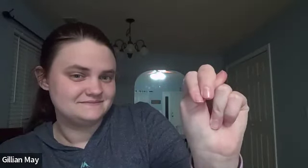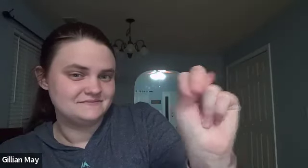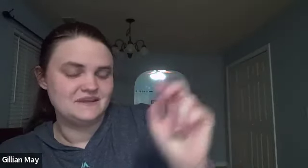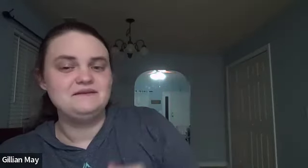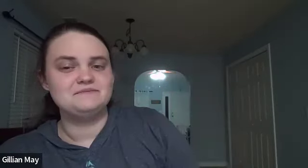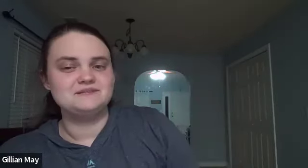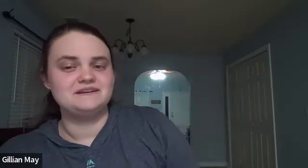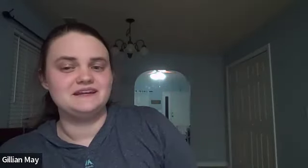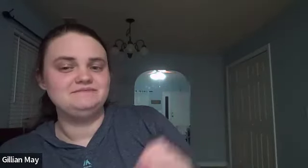Okay, I'm gonna spell it again.